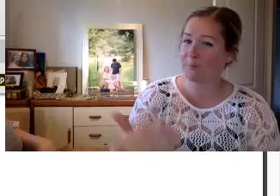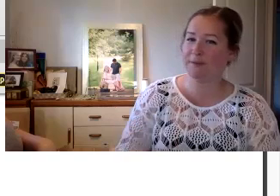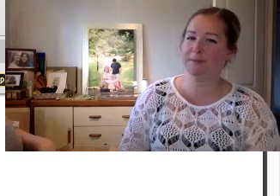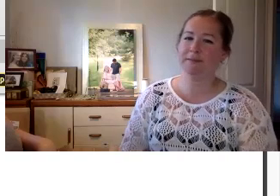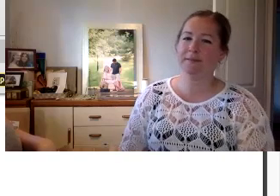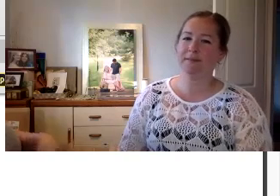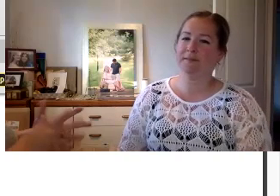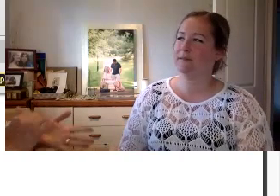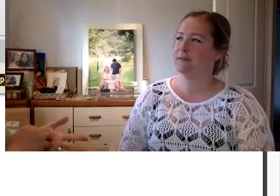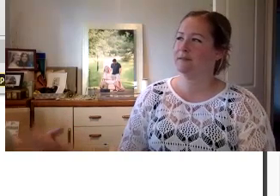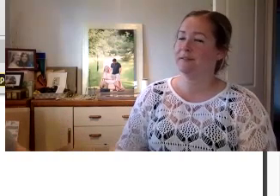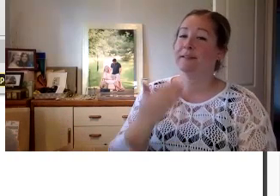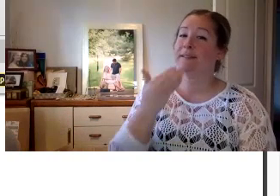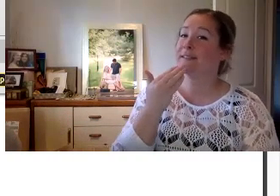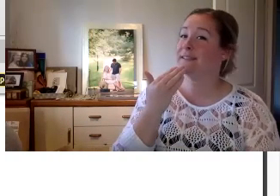Thank you.